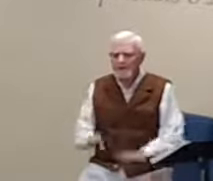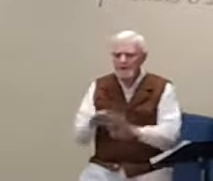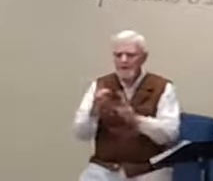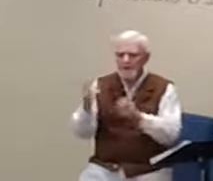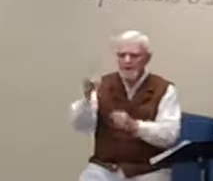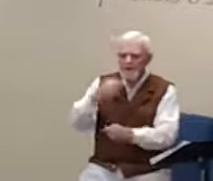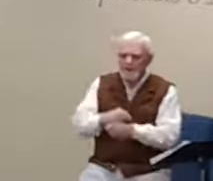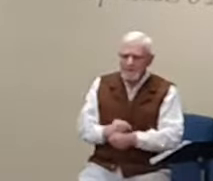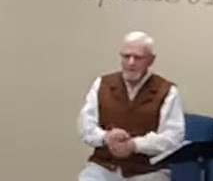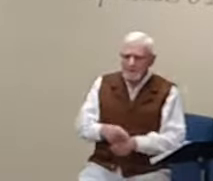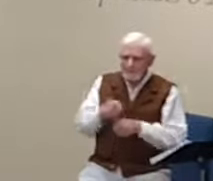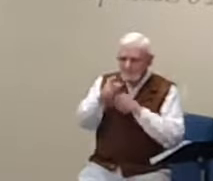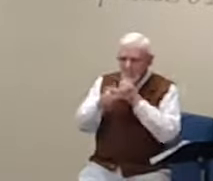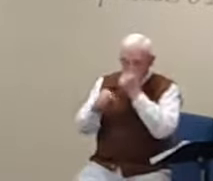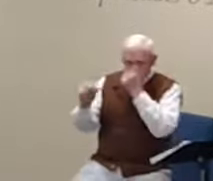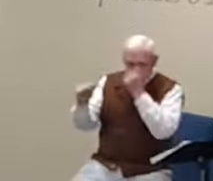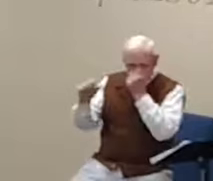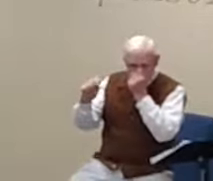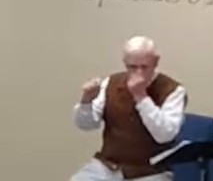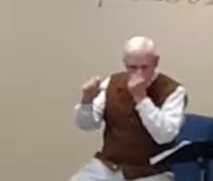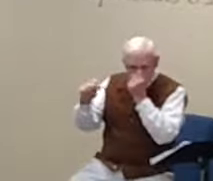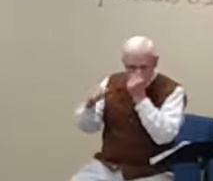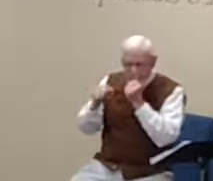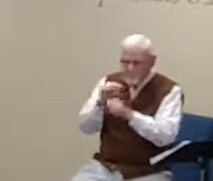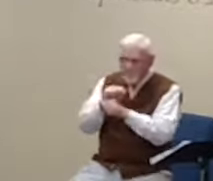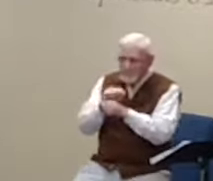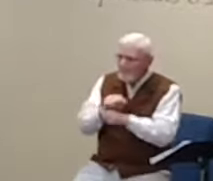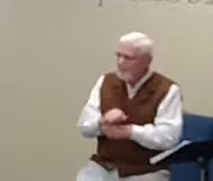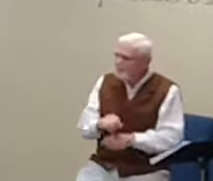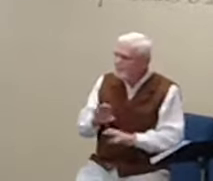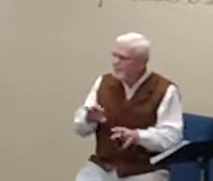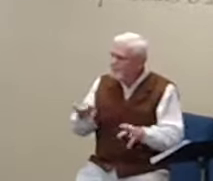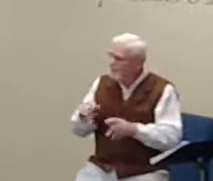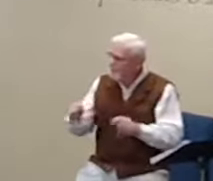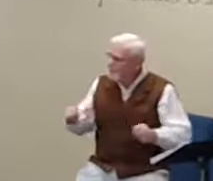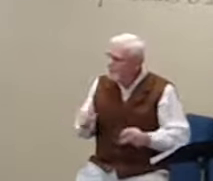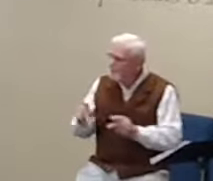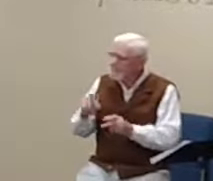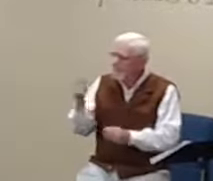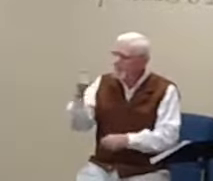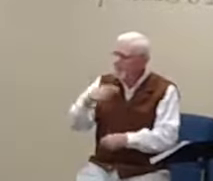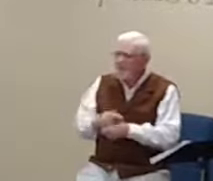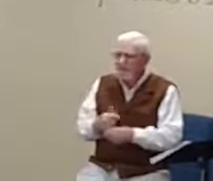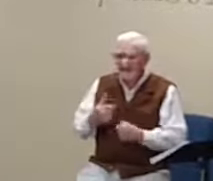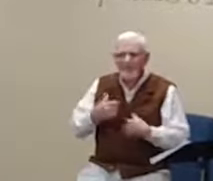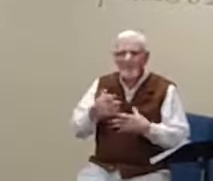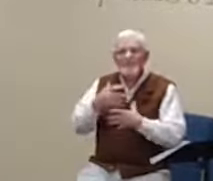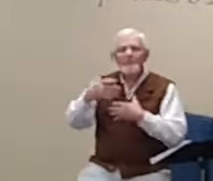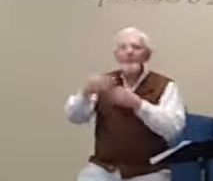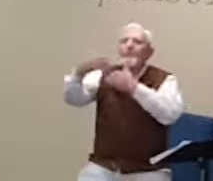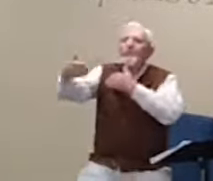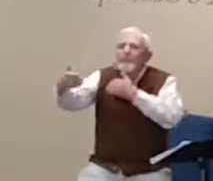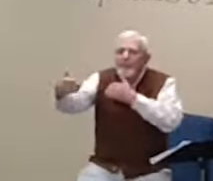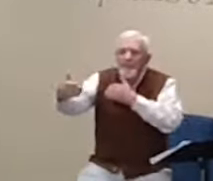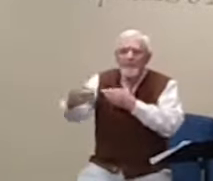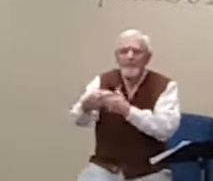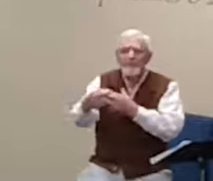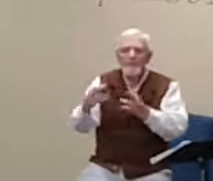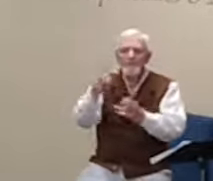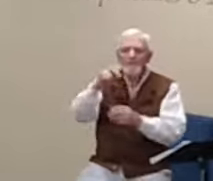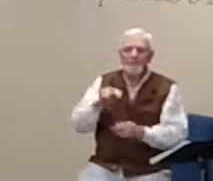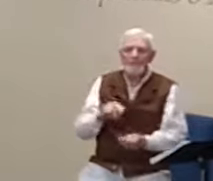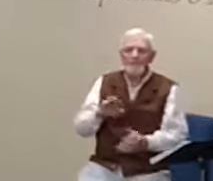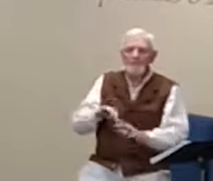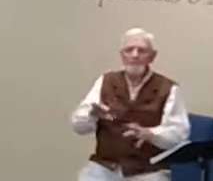All right, talk to her. That's Miss Anna. Talk to Anna if you need to take anybody to the nursery. If you need to be there, that's fine. If you can leave your